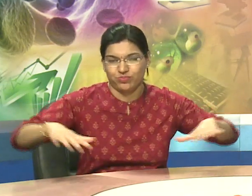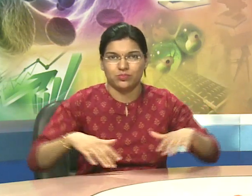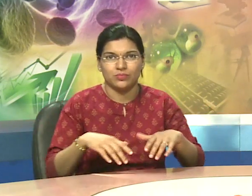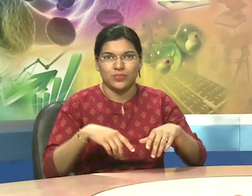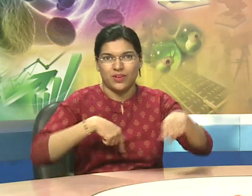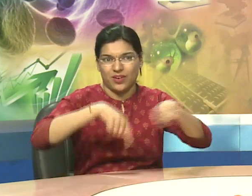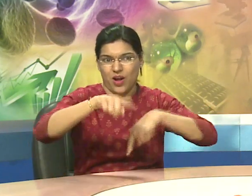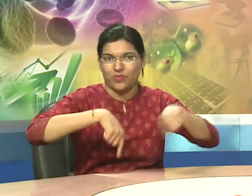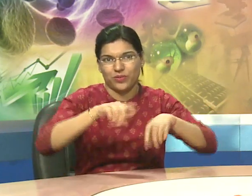Inland transport.